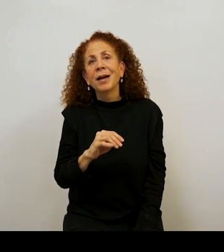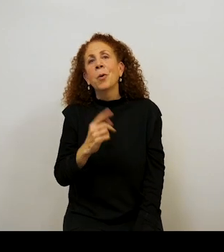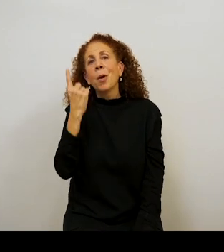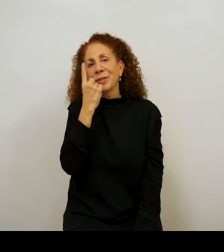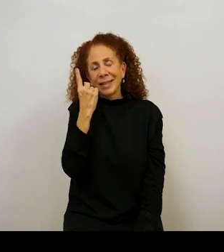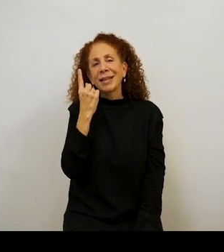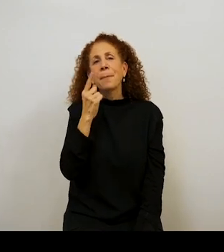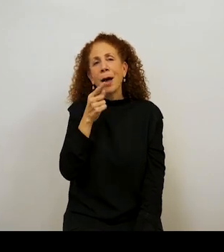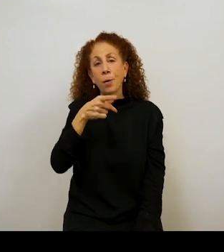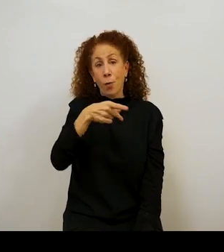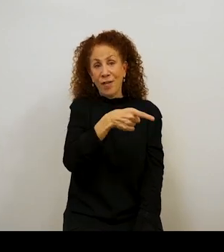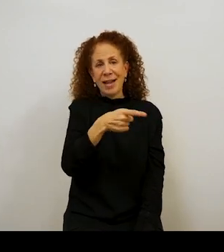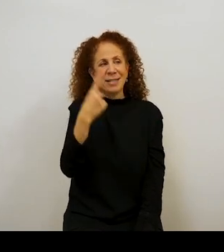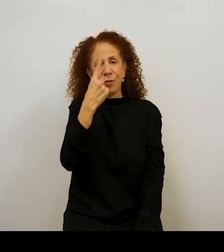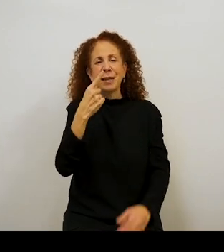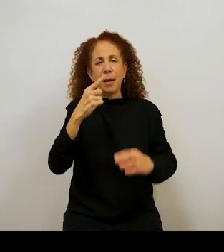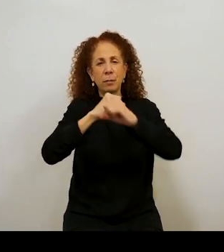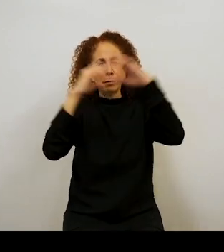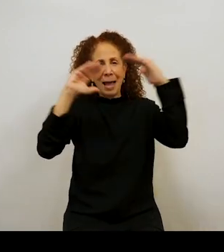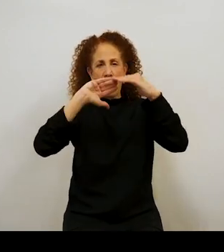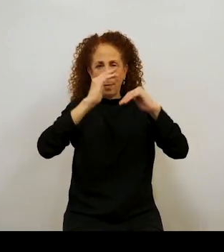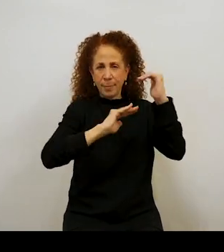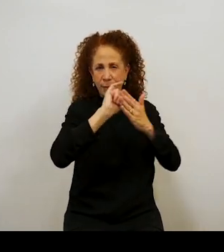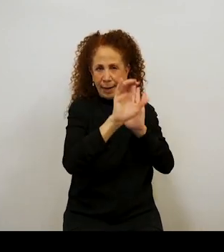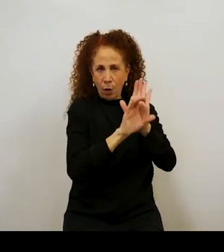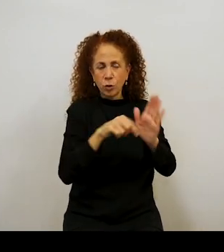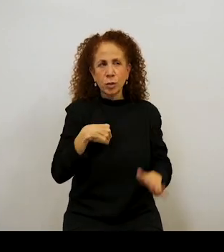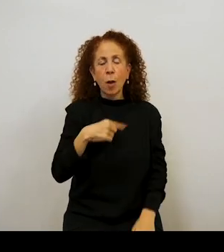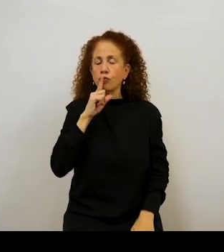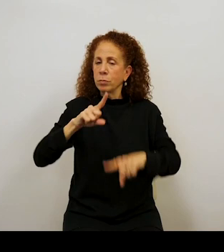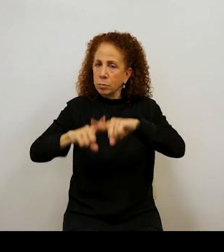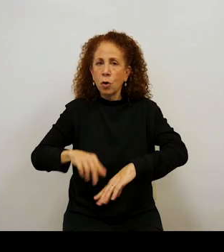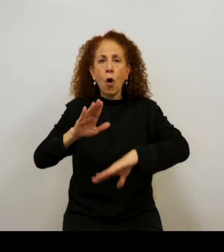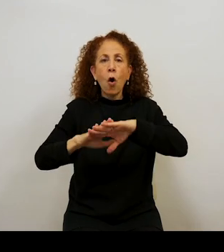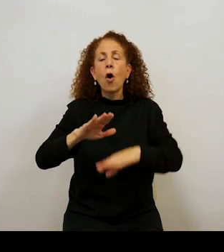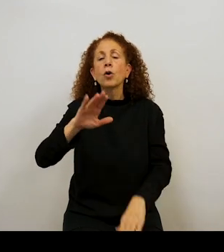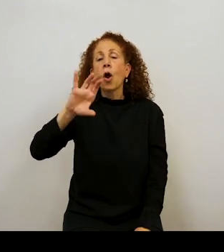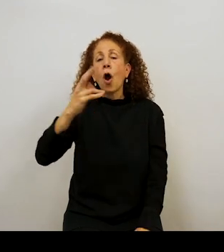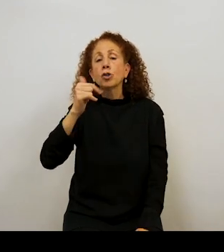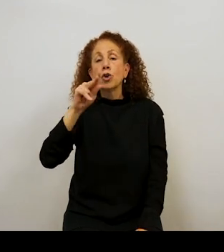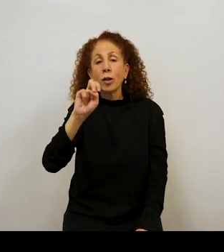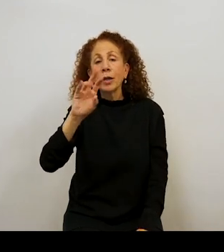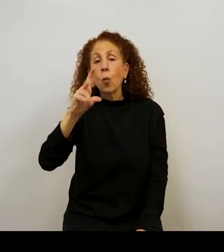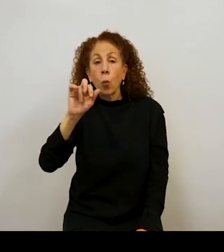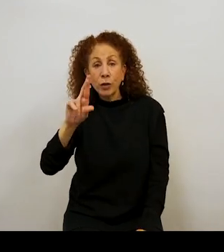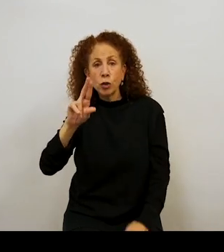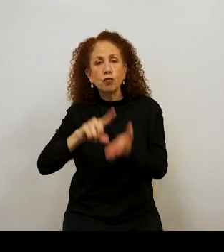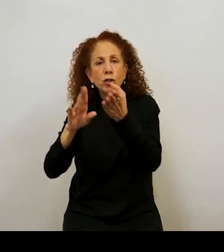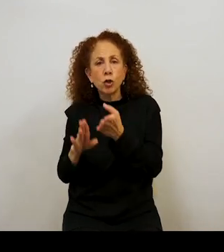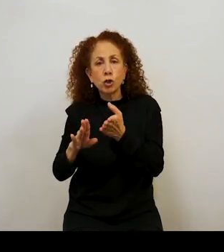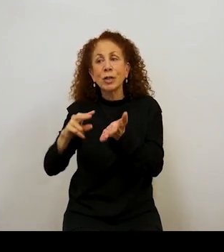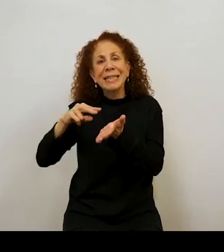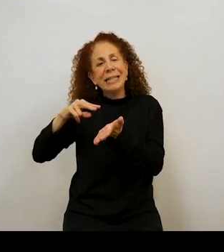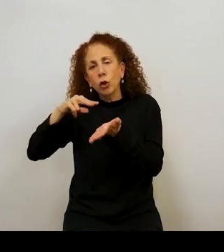conceive of him, I was very indebted to the work of a researcher called Charlie Winter, who looked at ISIS propaganda, so